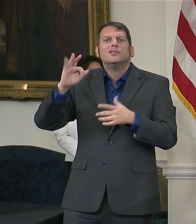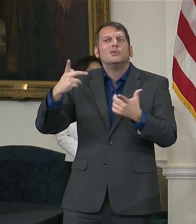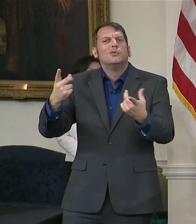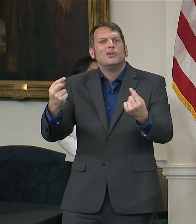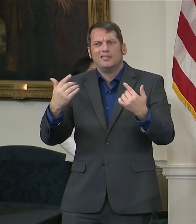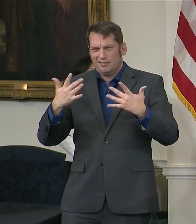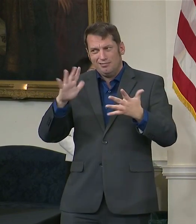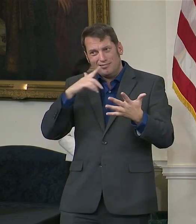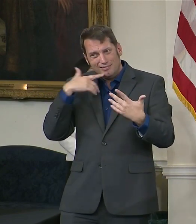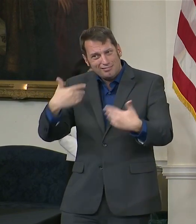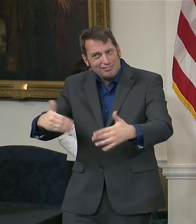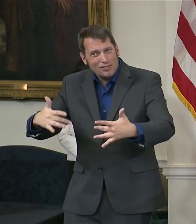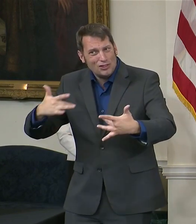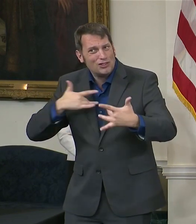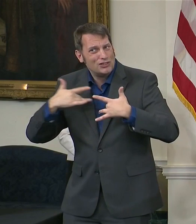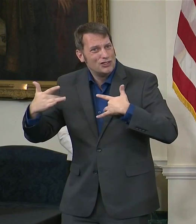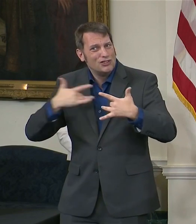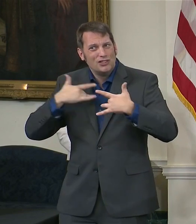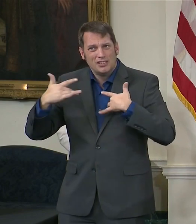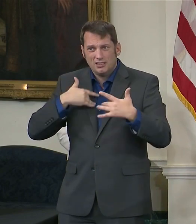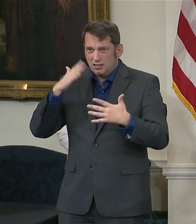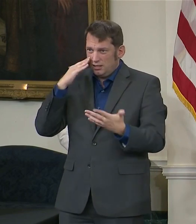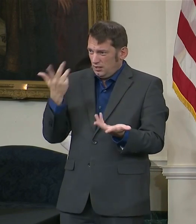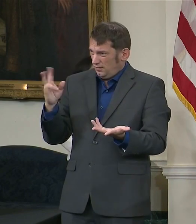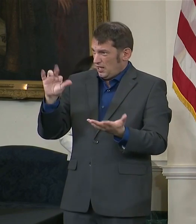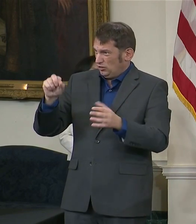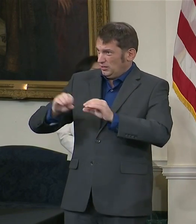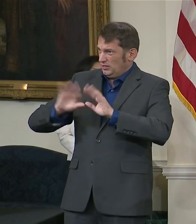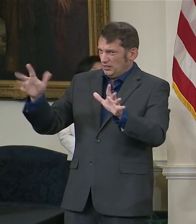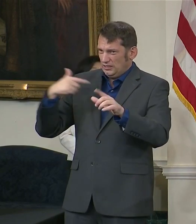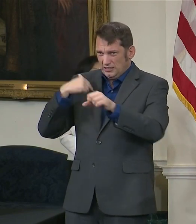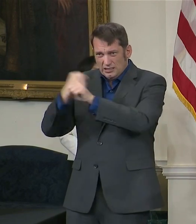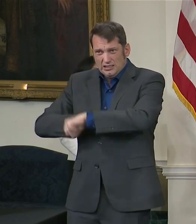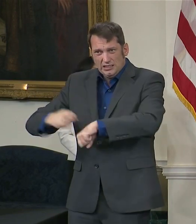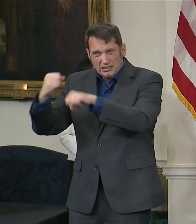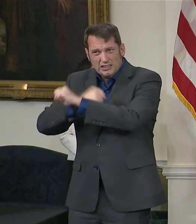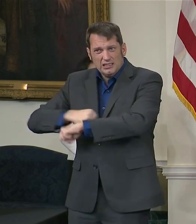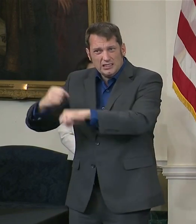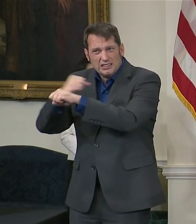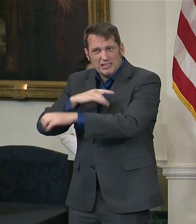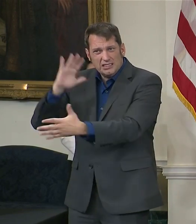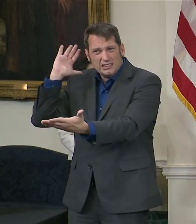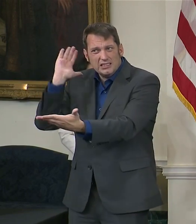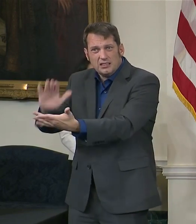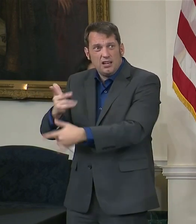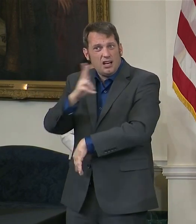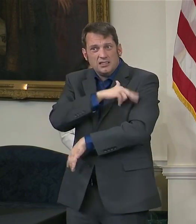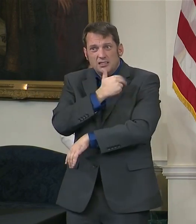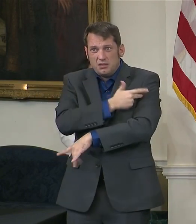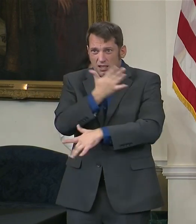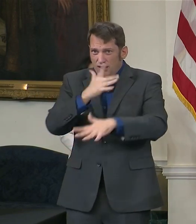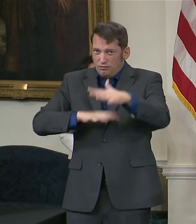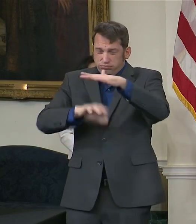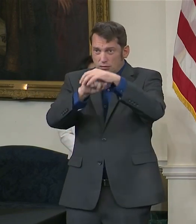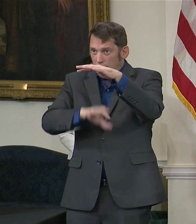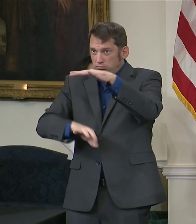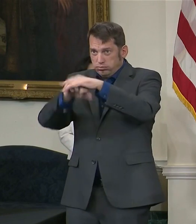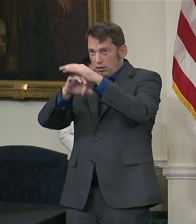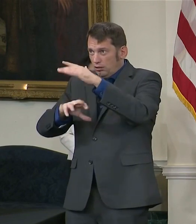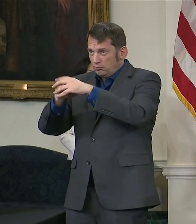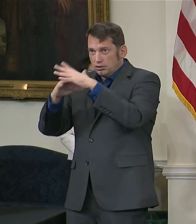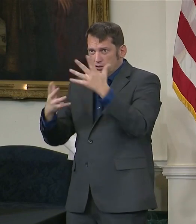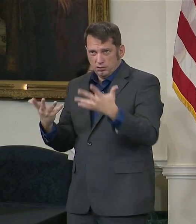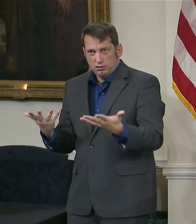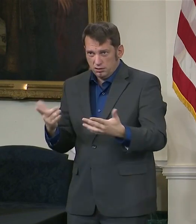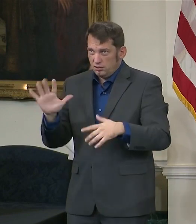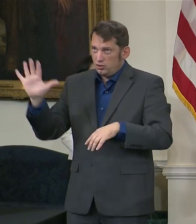battle with people dying and hospitals overflowing in every state in the country. And we have to